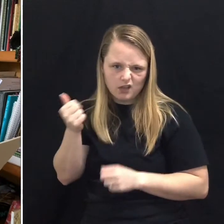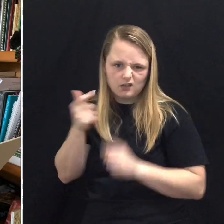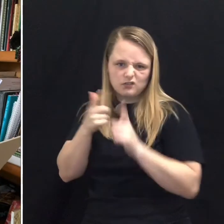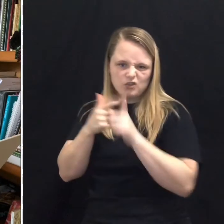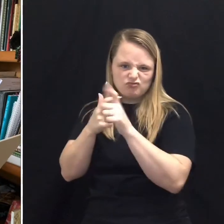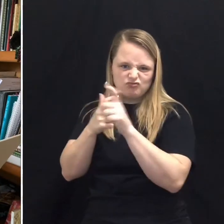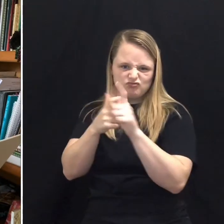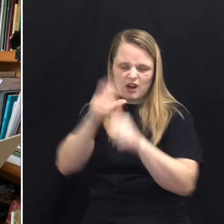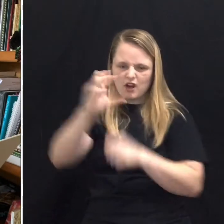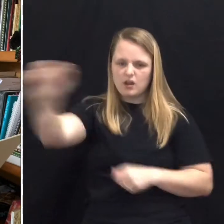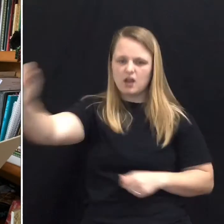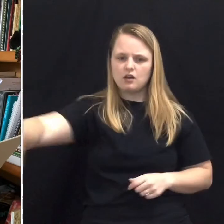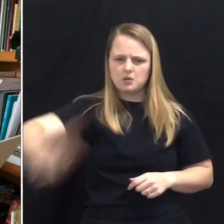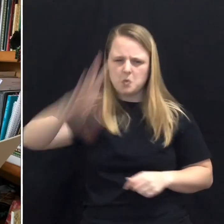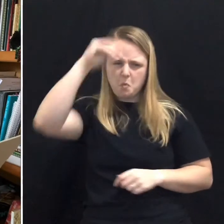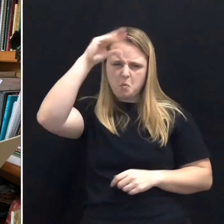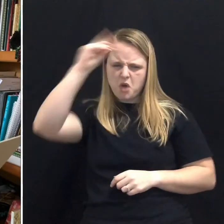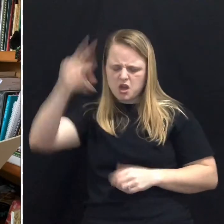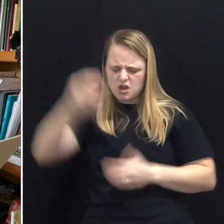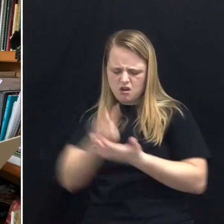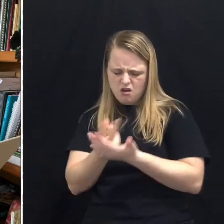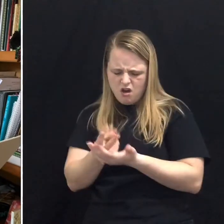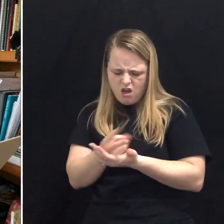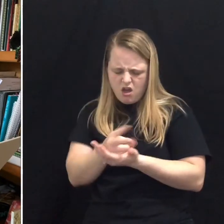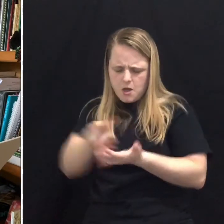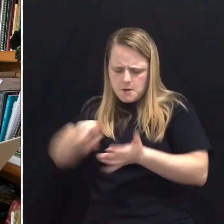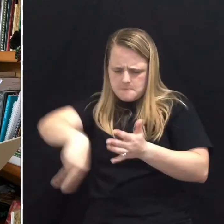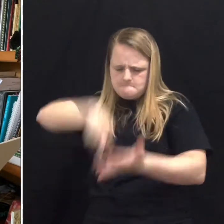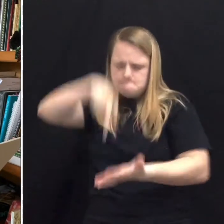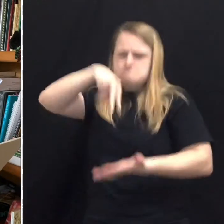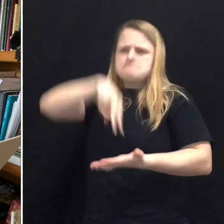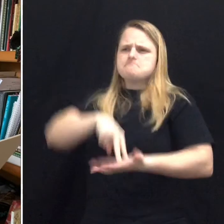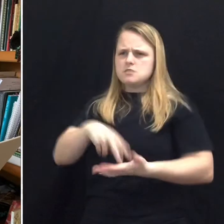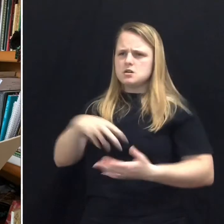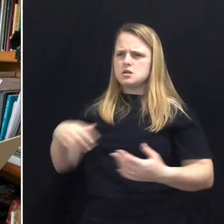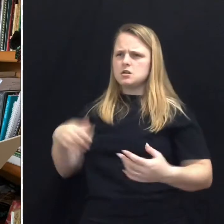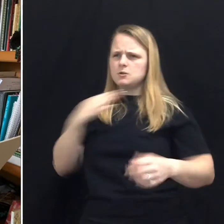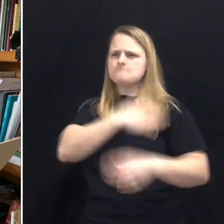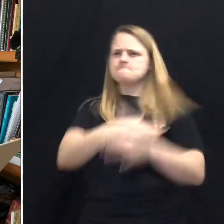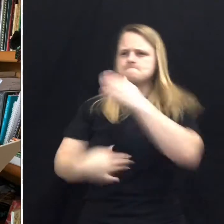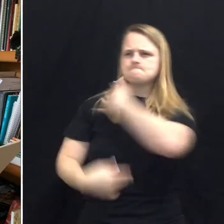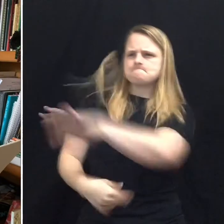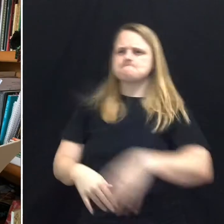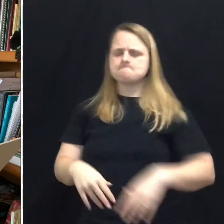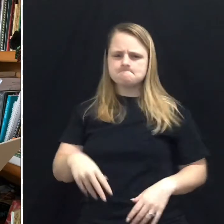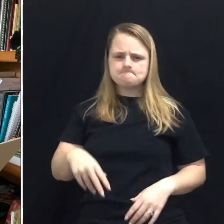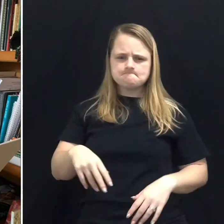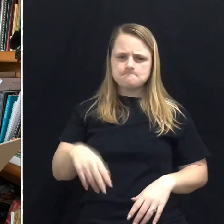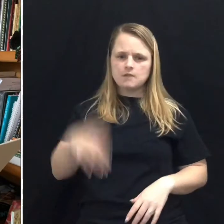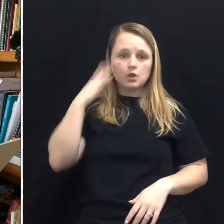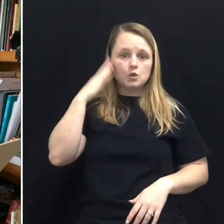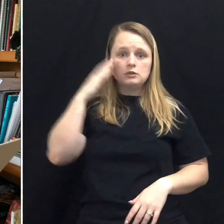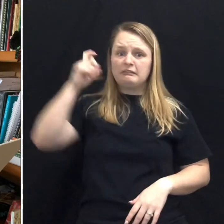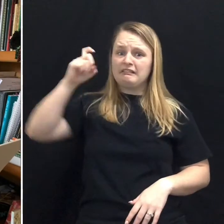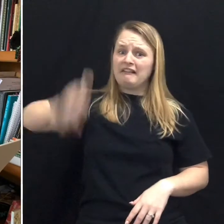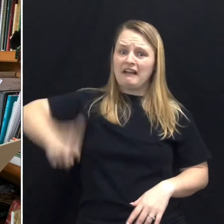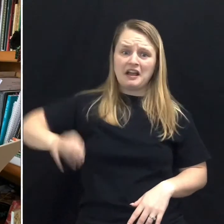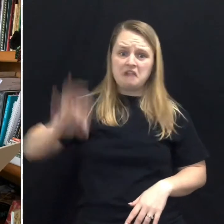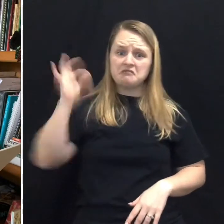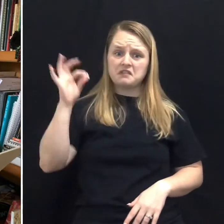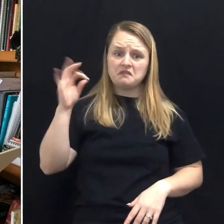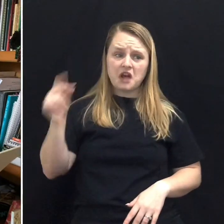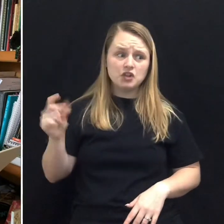Alan slowly picked himself up. He knew he had to find Fritz before Mr. Gasazi discovered